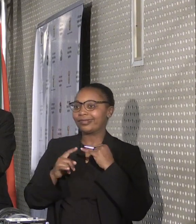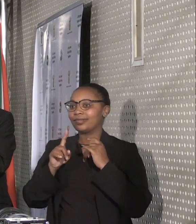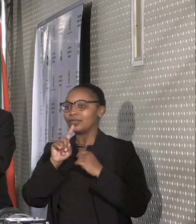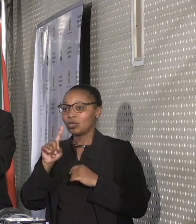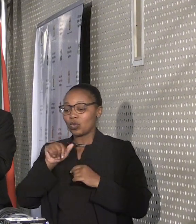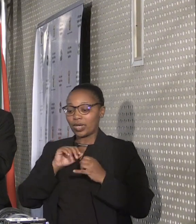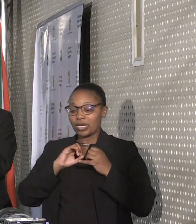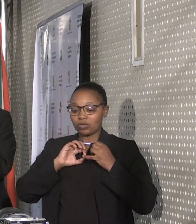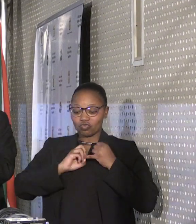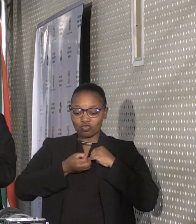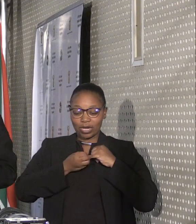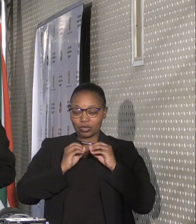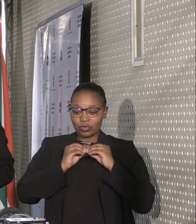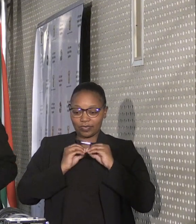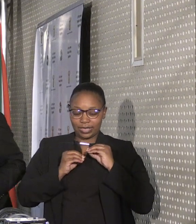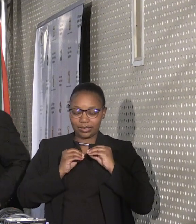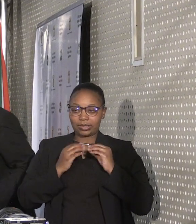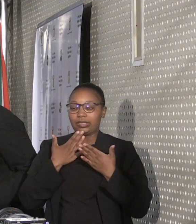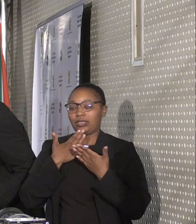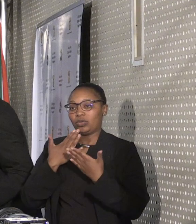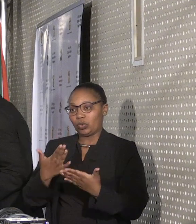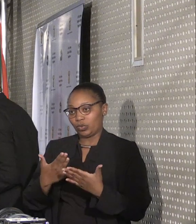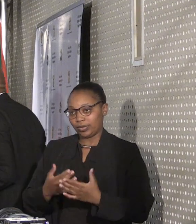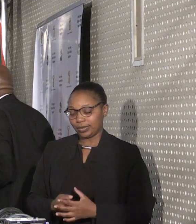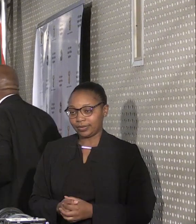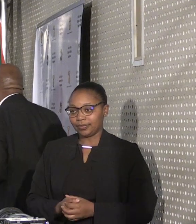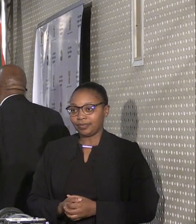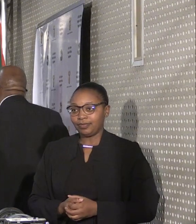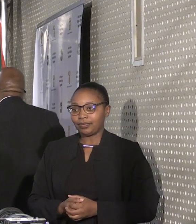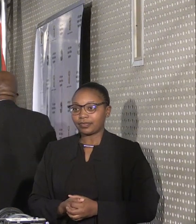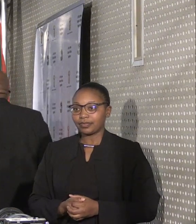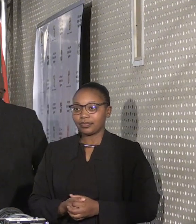yokulungisa. Enkosi.